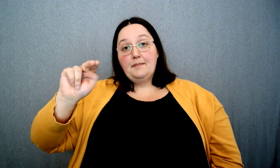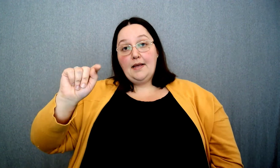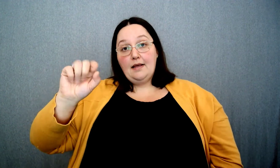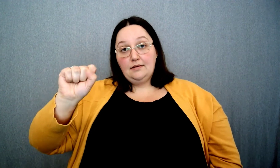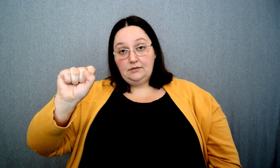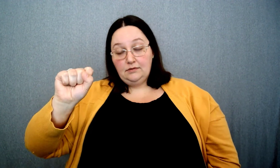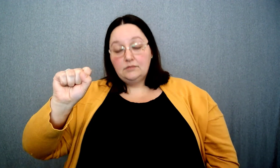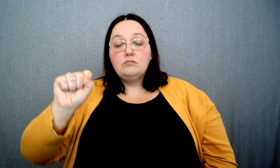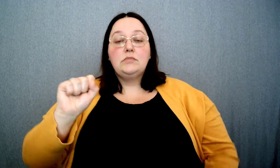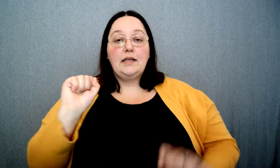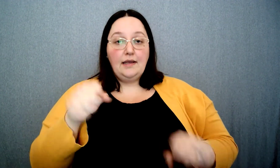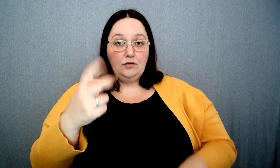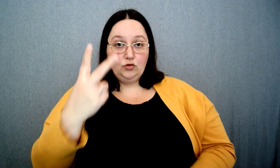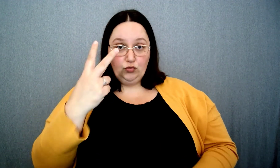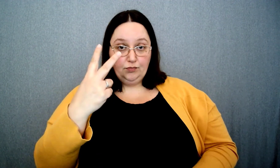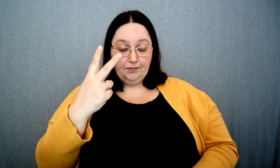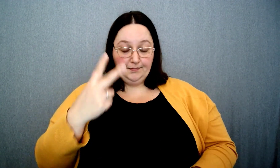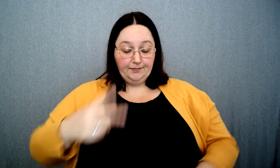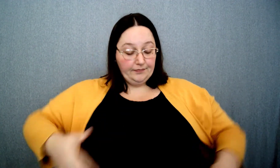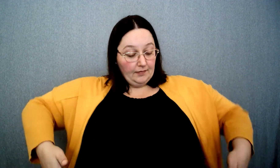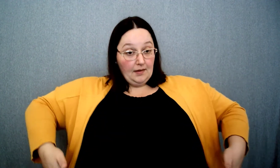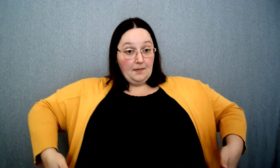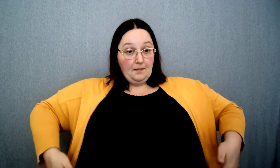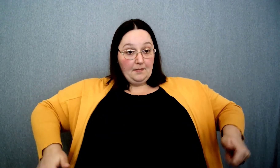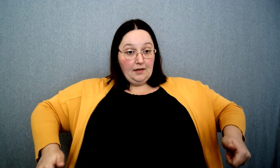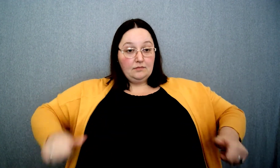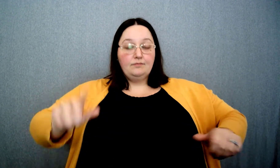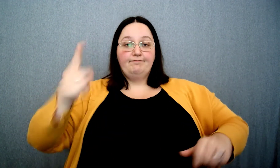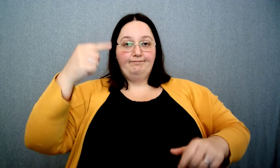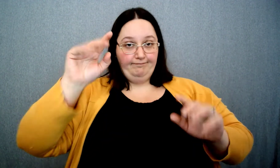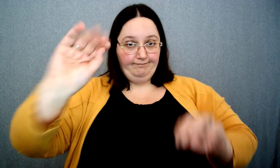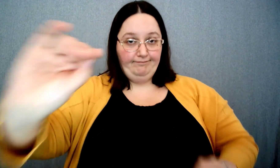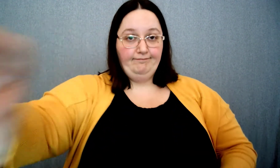Our next sign is pants. You can do this 2 different ways.